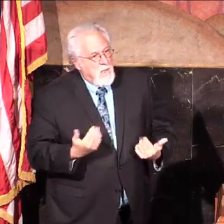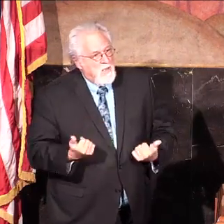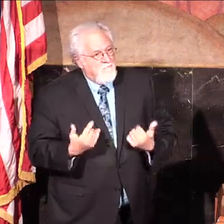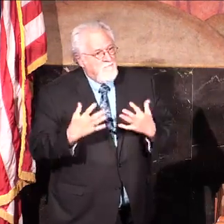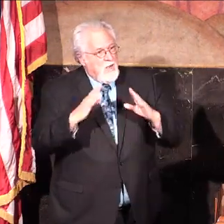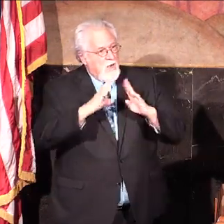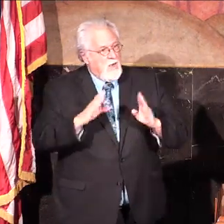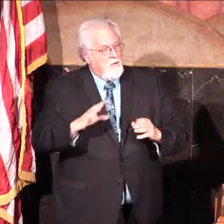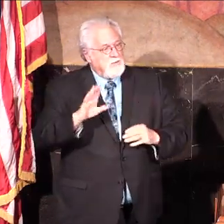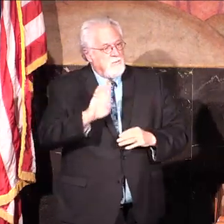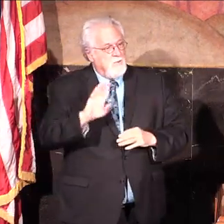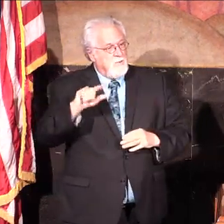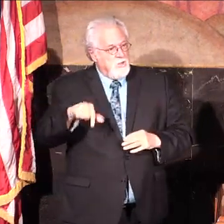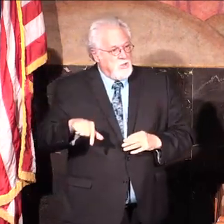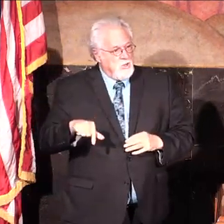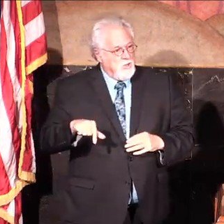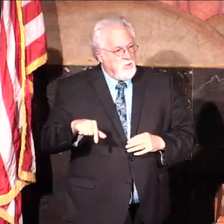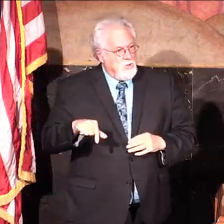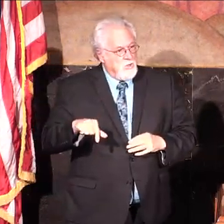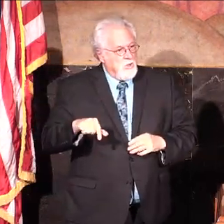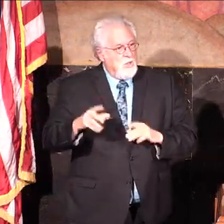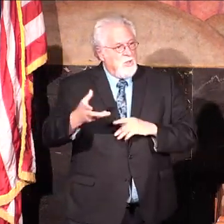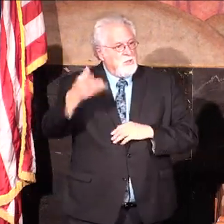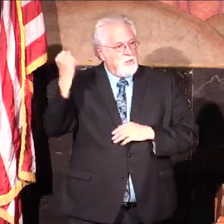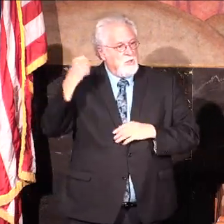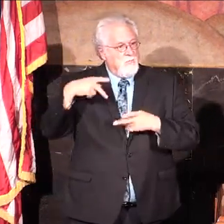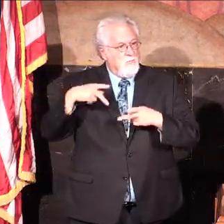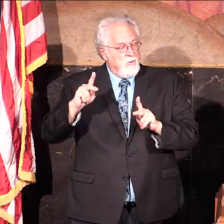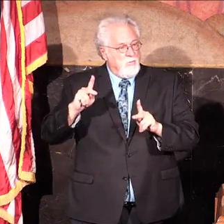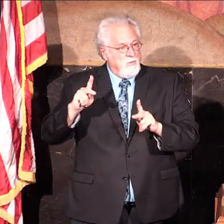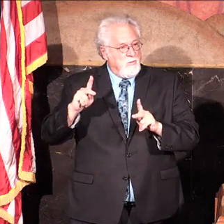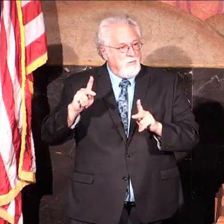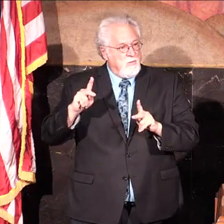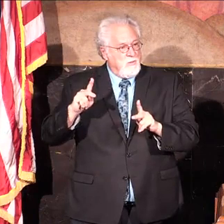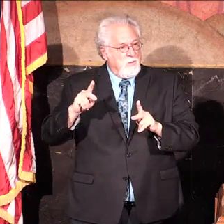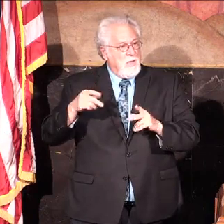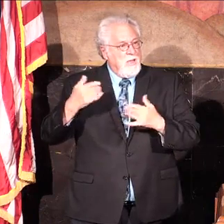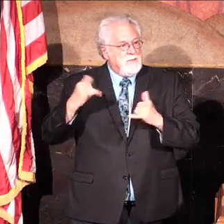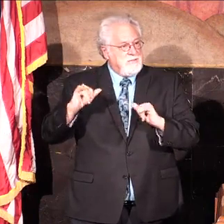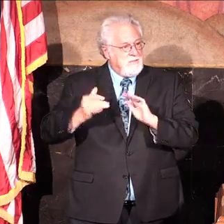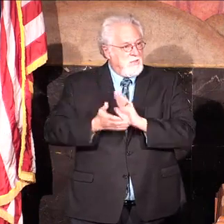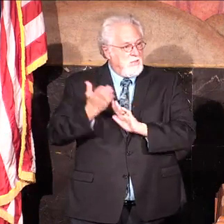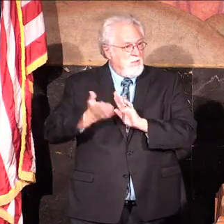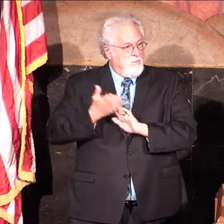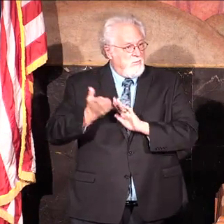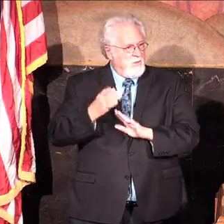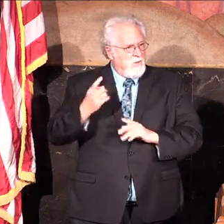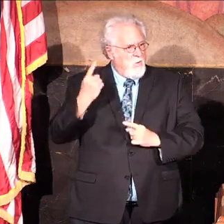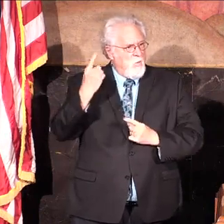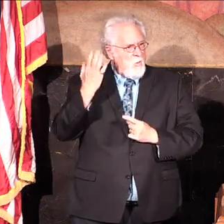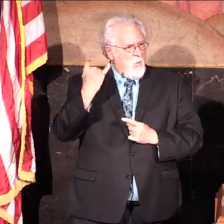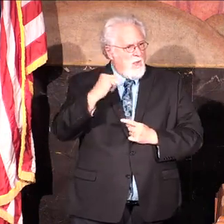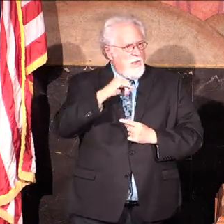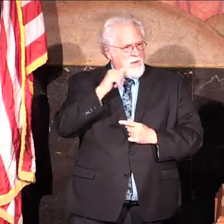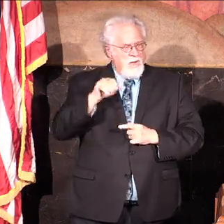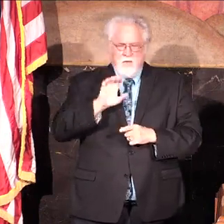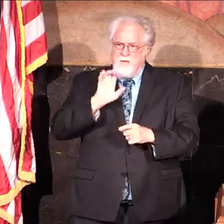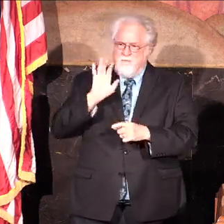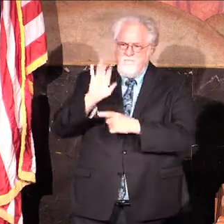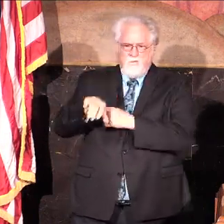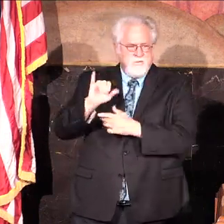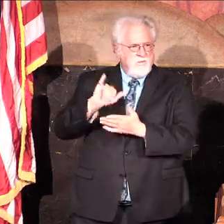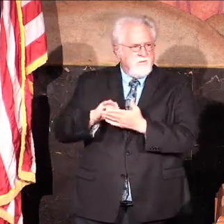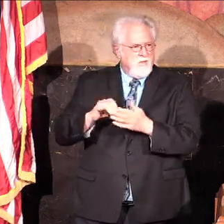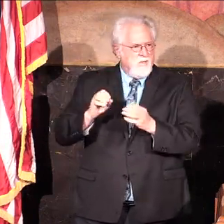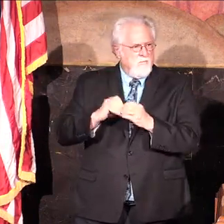Seven Springs, the state revoked its food permit for violating your fire orders. It's still operating. I'm wondering, why aren't you enforcing that